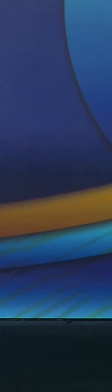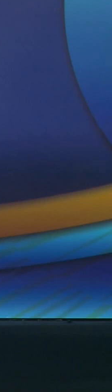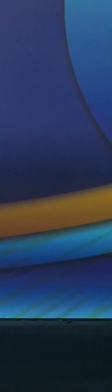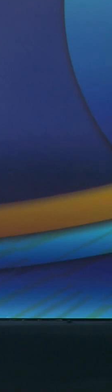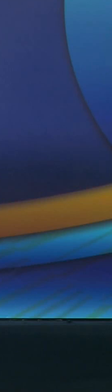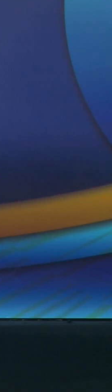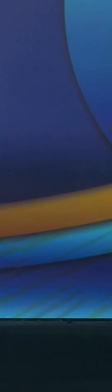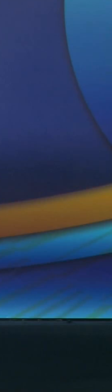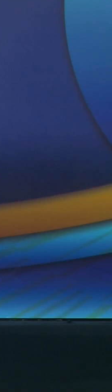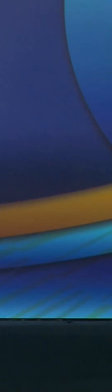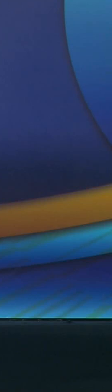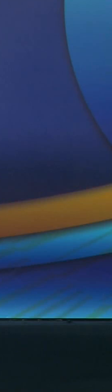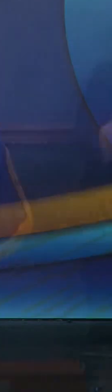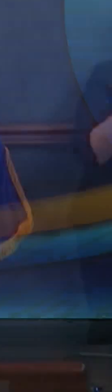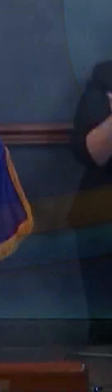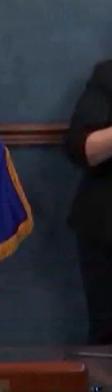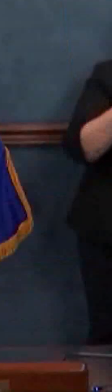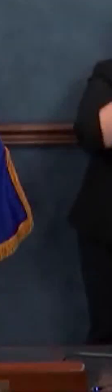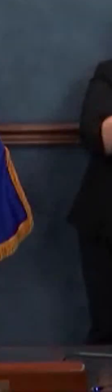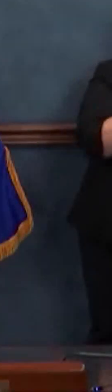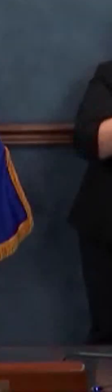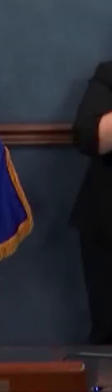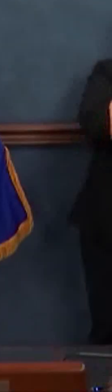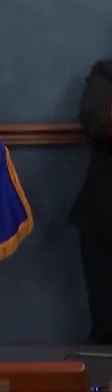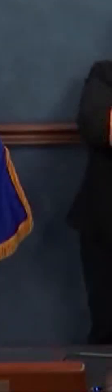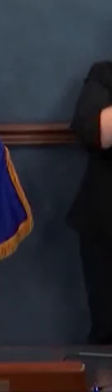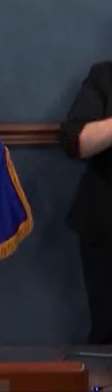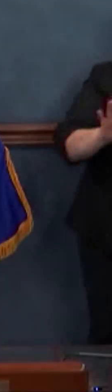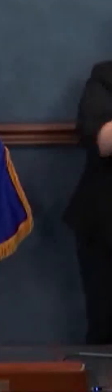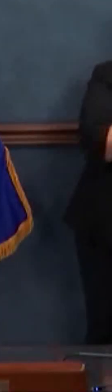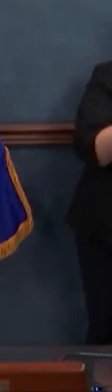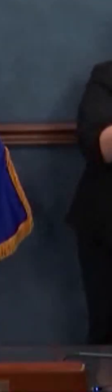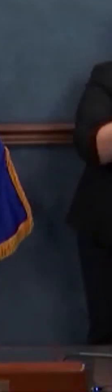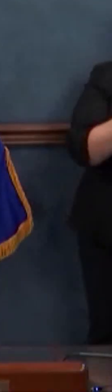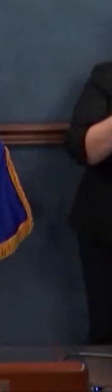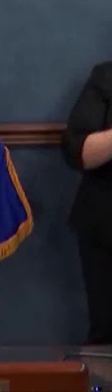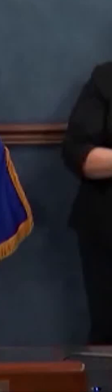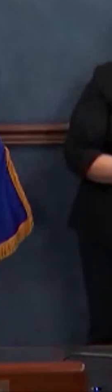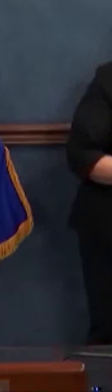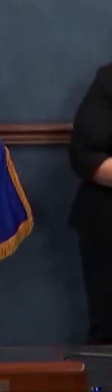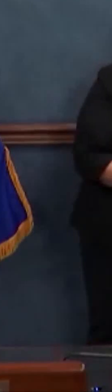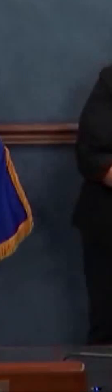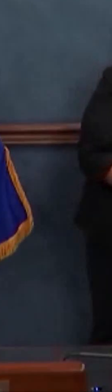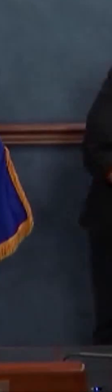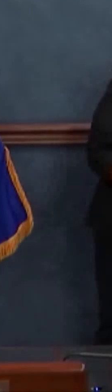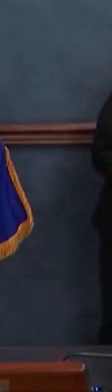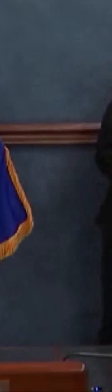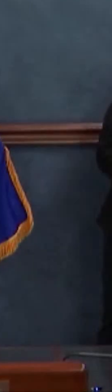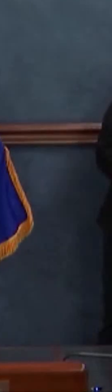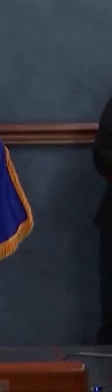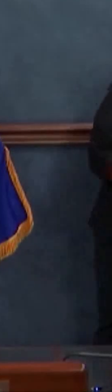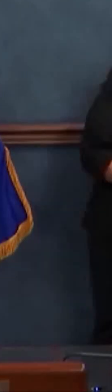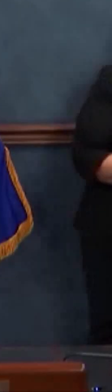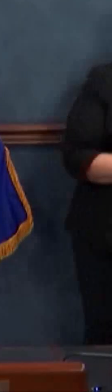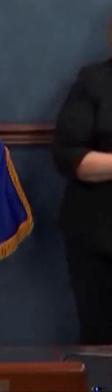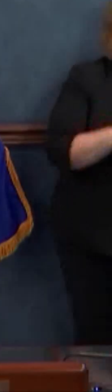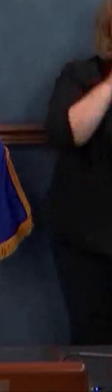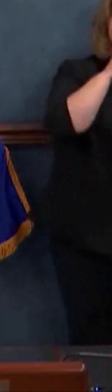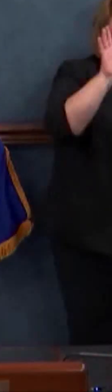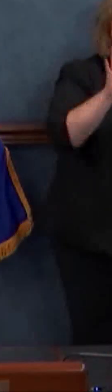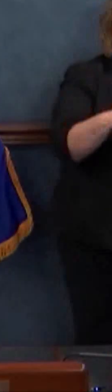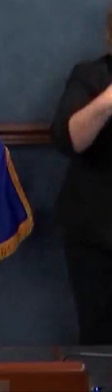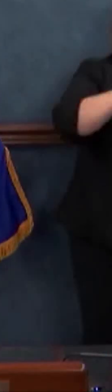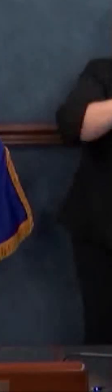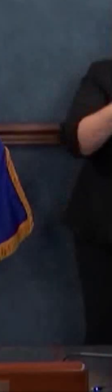the measure on Wednesday. As you know, Nevada is continuing to operate in Phase 2 of our Roadmap to Recovery